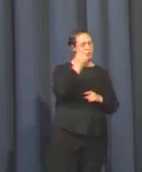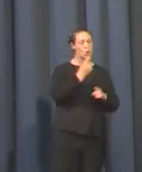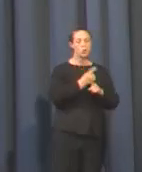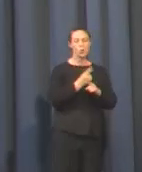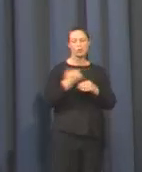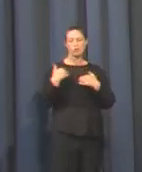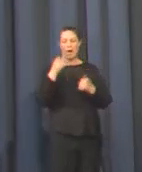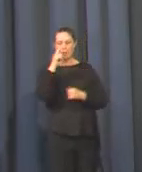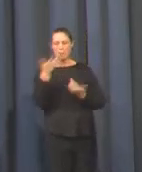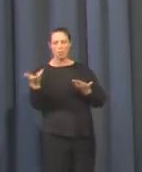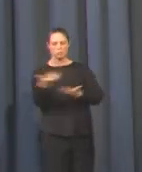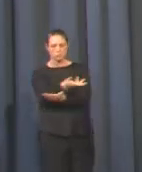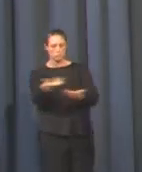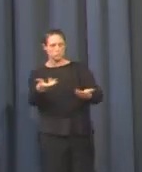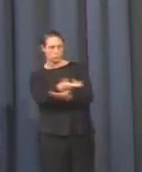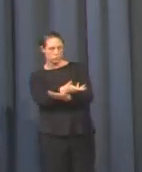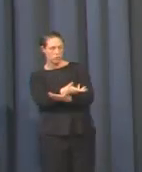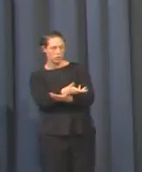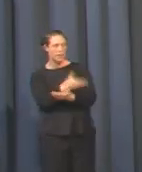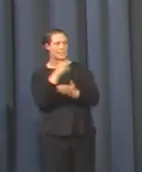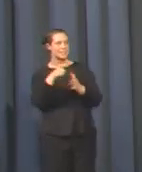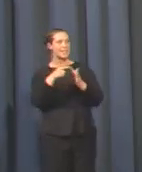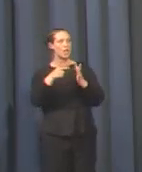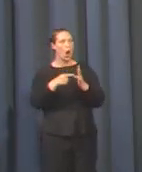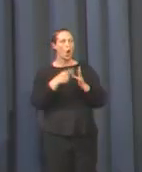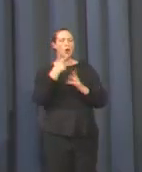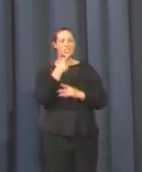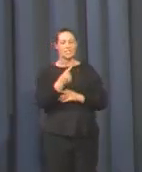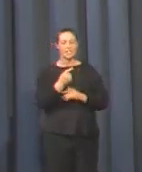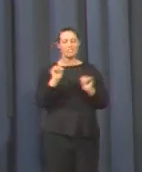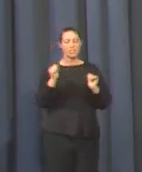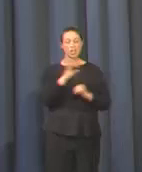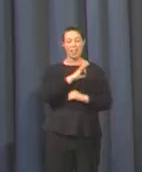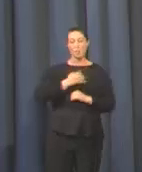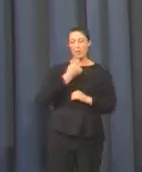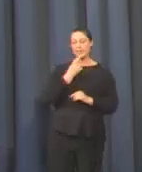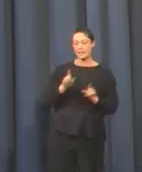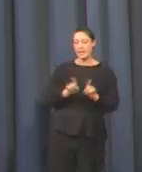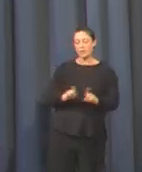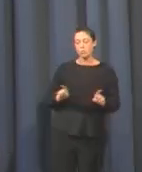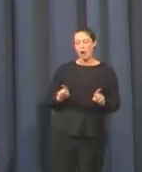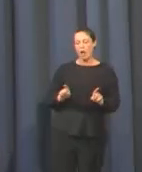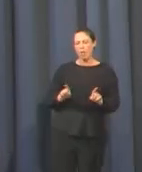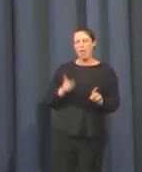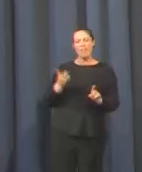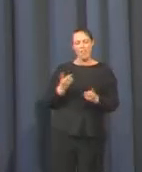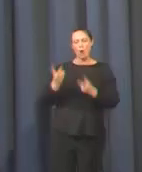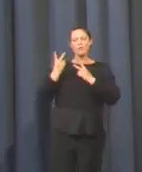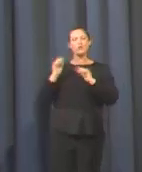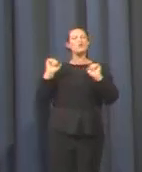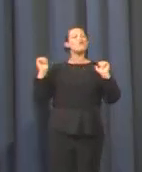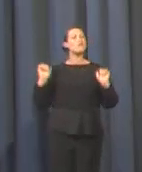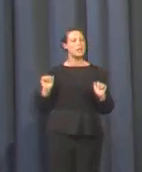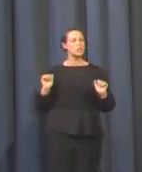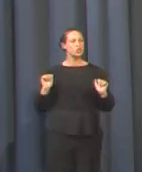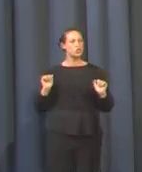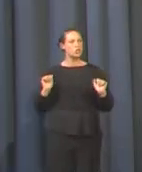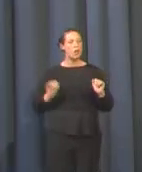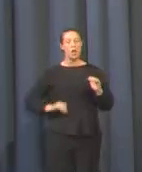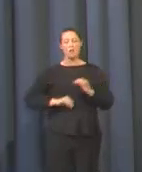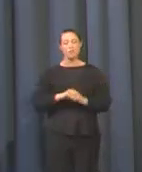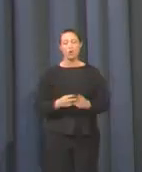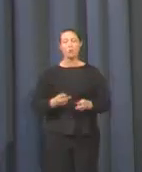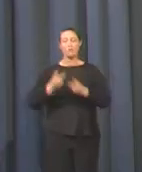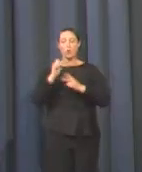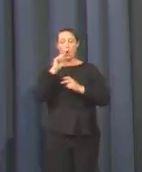people. And as the CEO just spoke about, and the mayor, they are doing a review, and the whole review will be